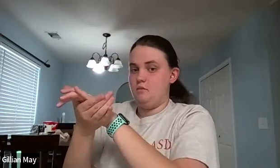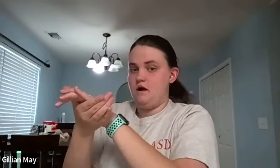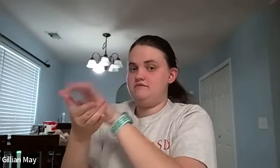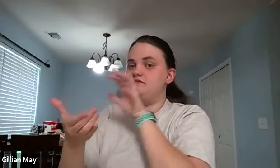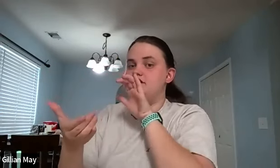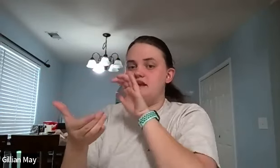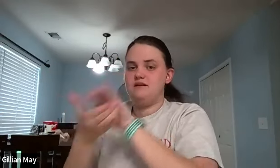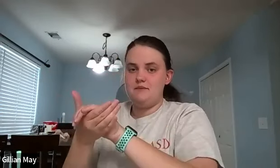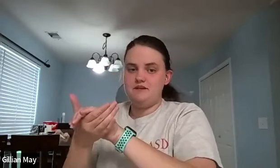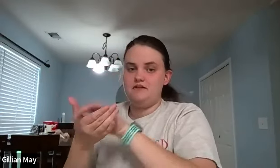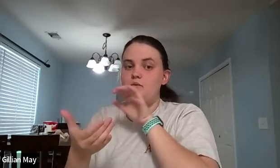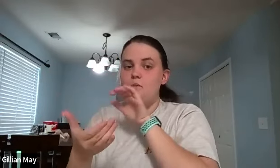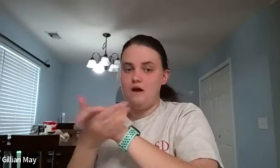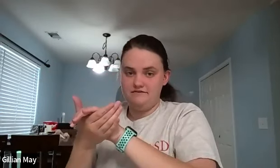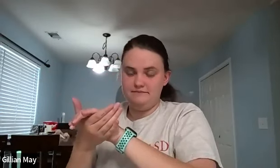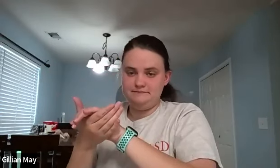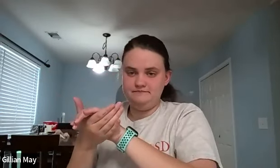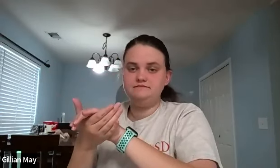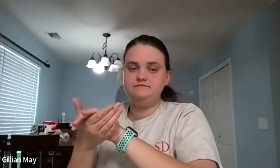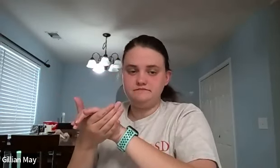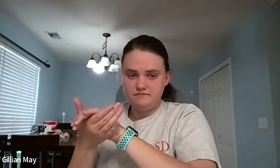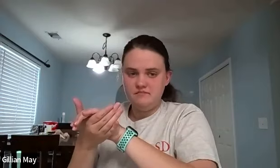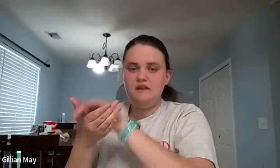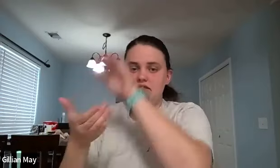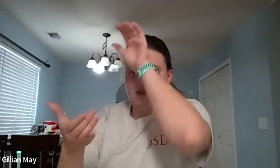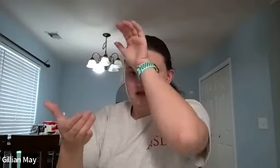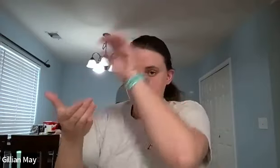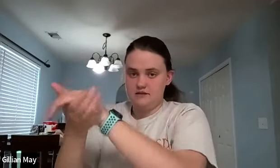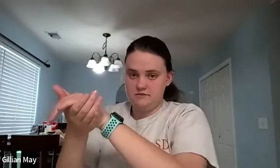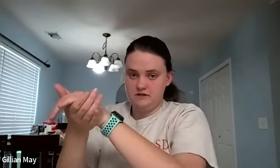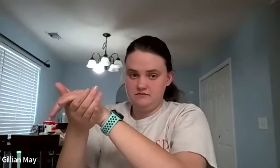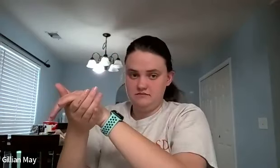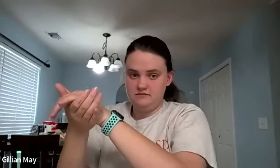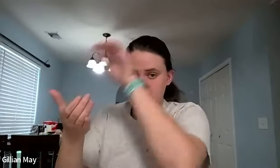wife, and you kind of clap them together, wife. And then husband.